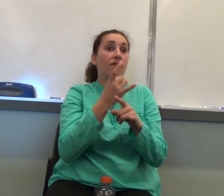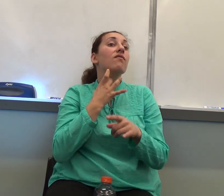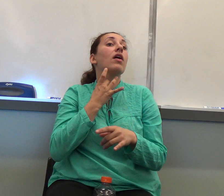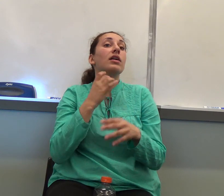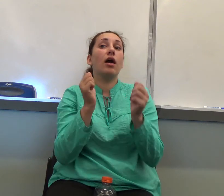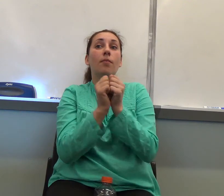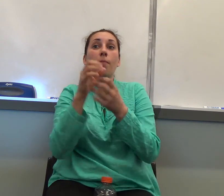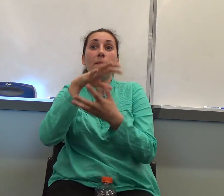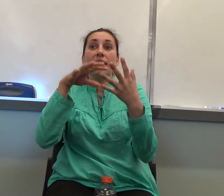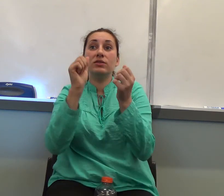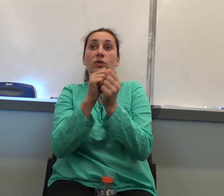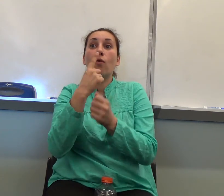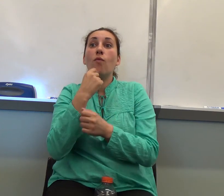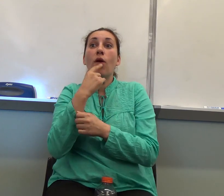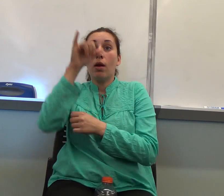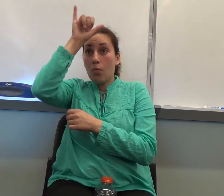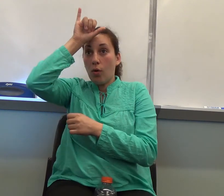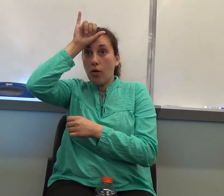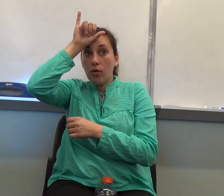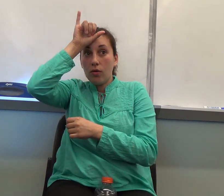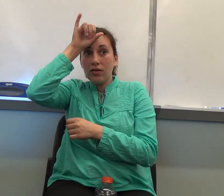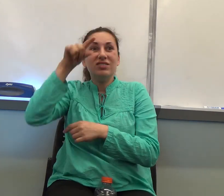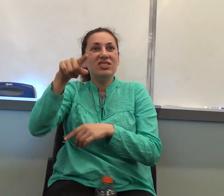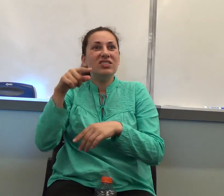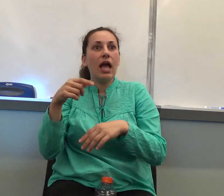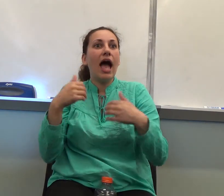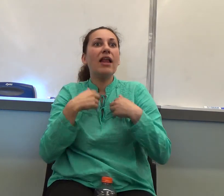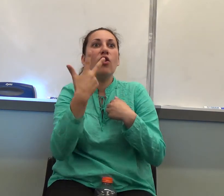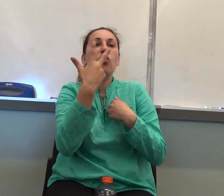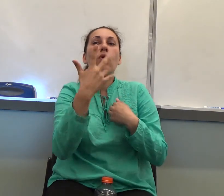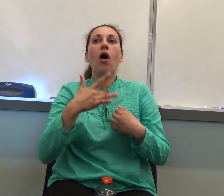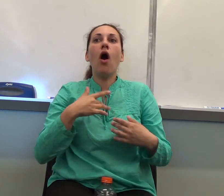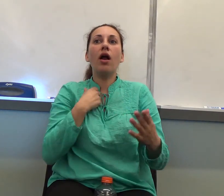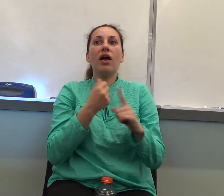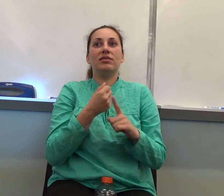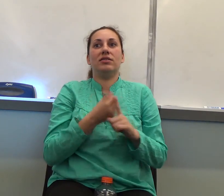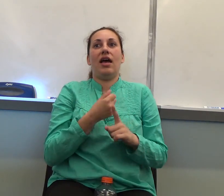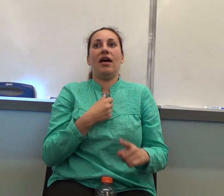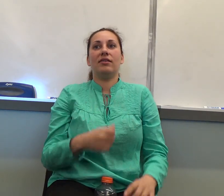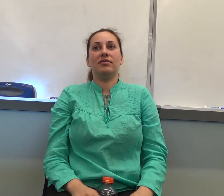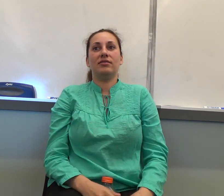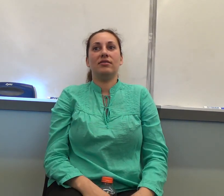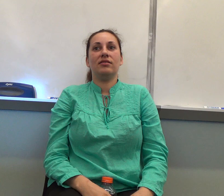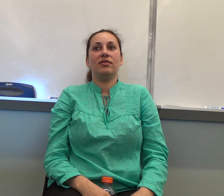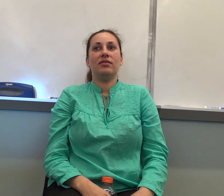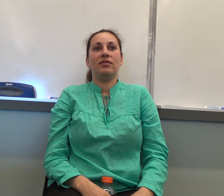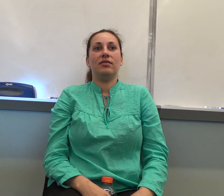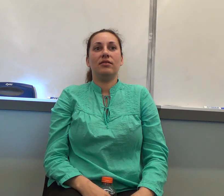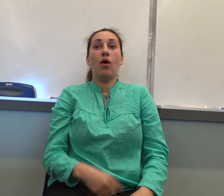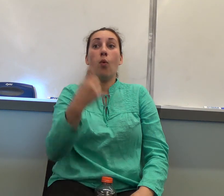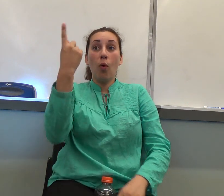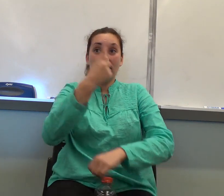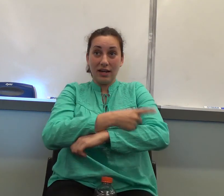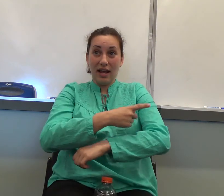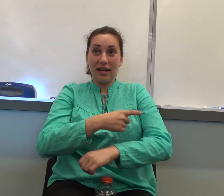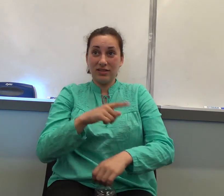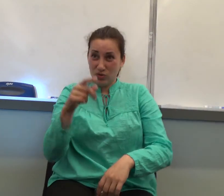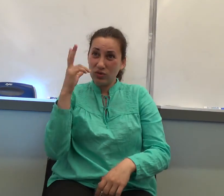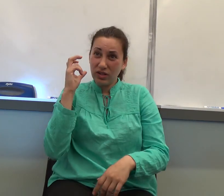4.1. If anyone didn't get their lab, it's up here, or if anyone did not take the lab on Monday and wants to copy of